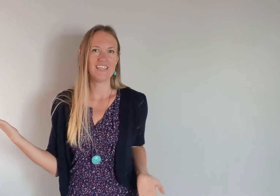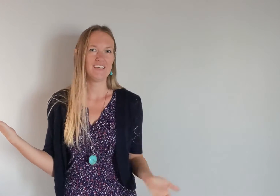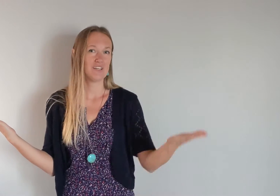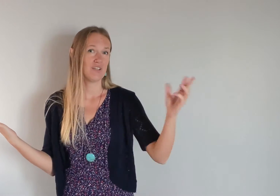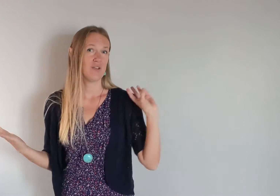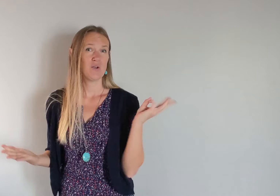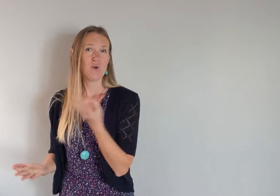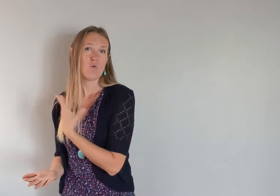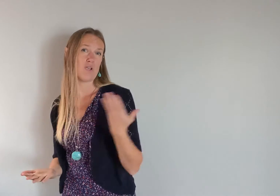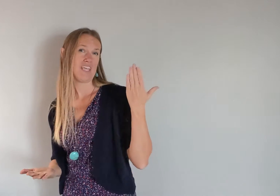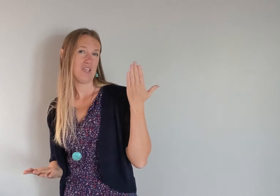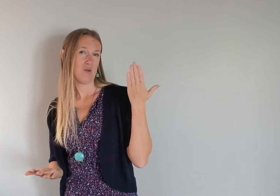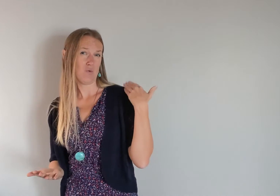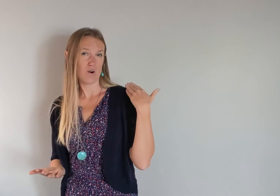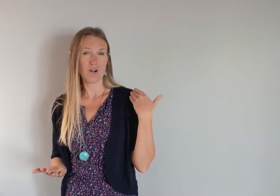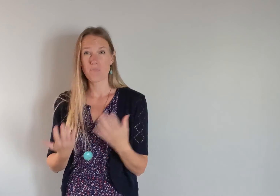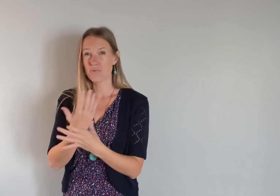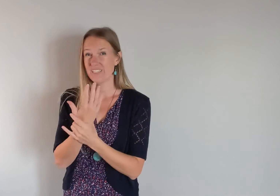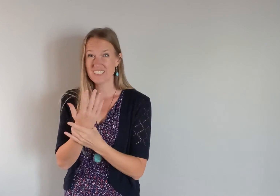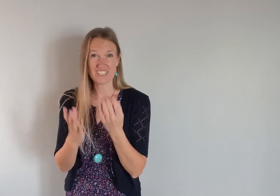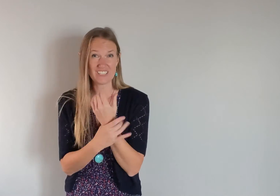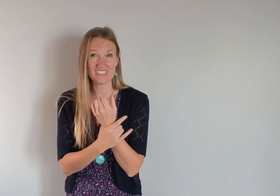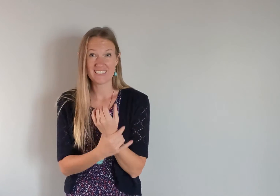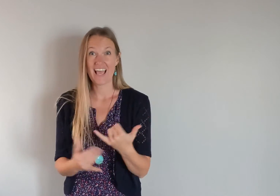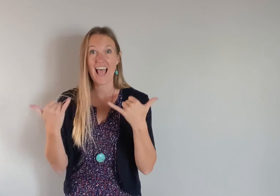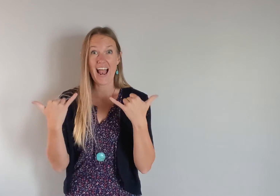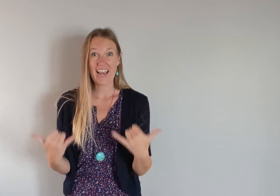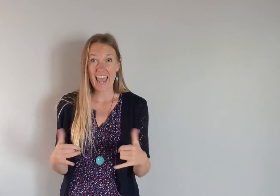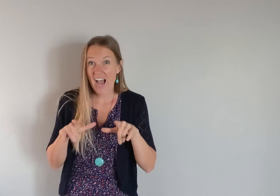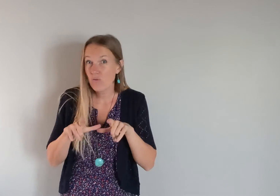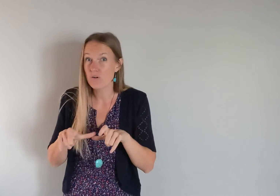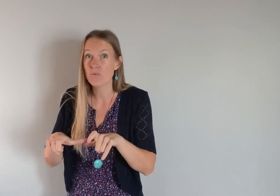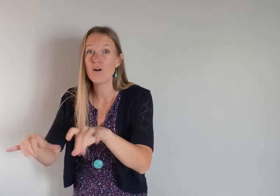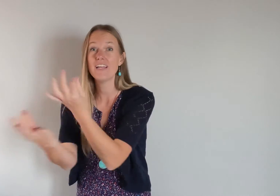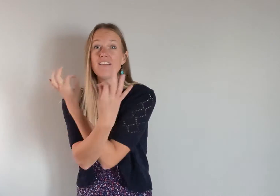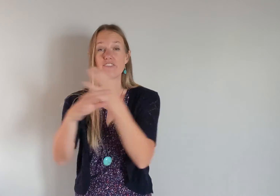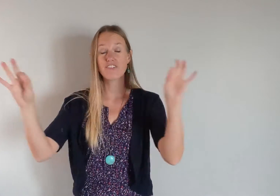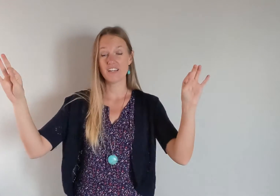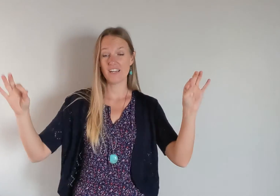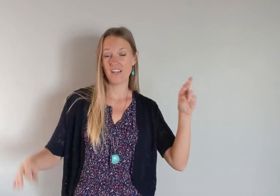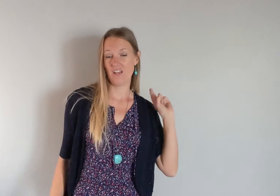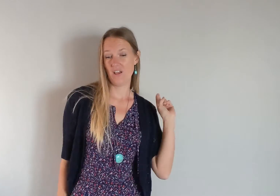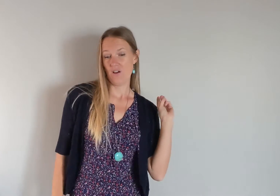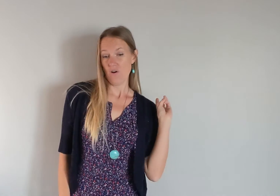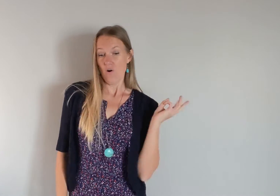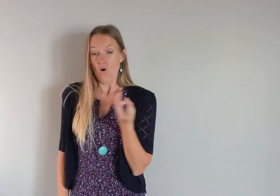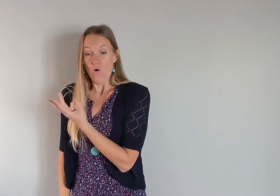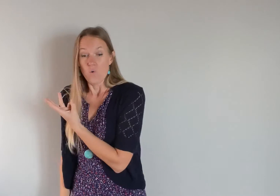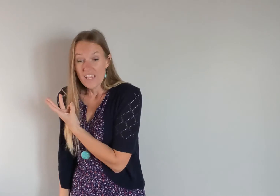royalty. We were prisoners. Now we're running free.